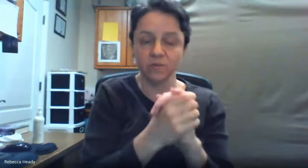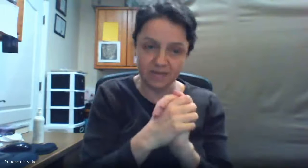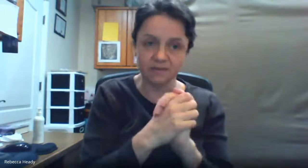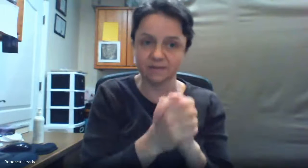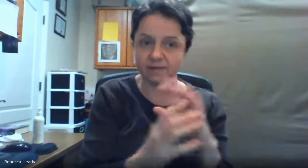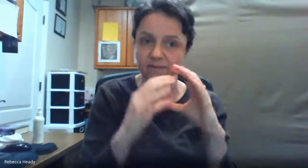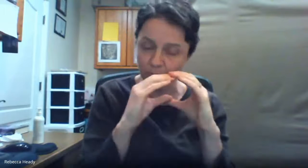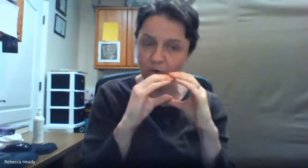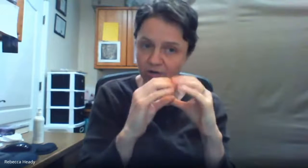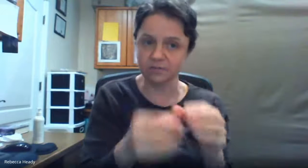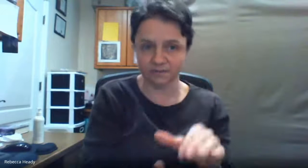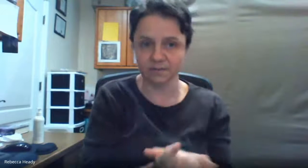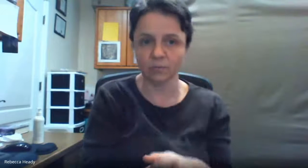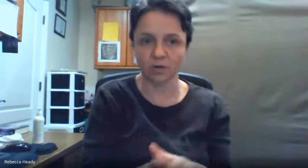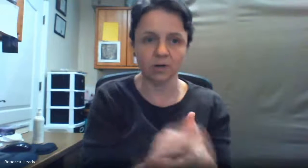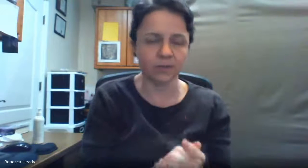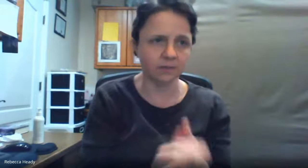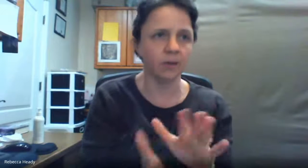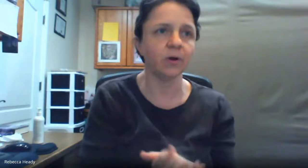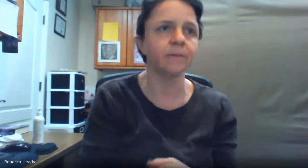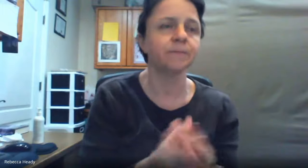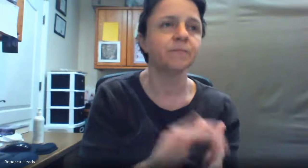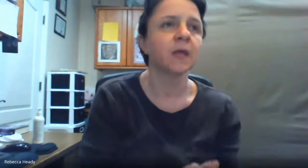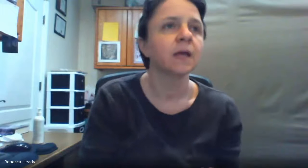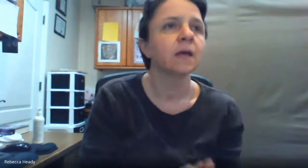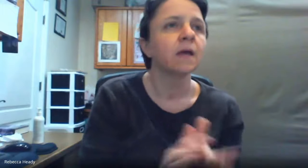you eat, like a burger in a bun. Hamburger.